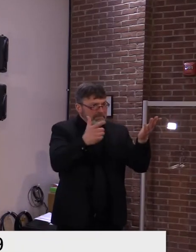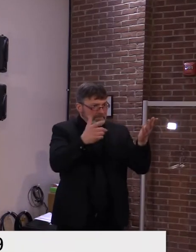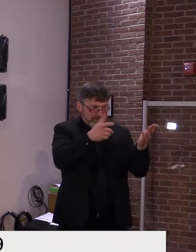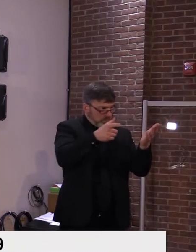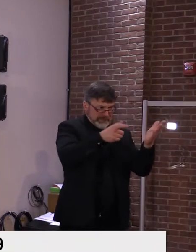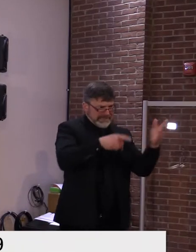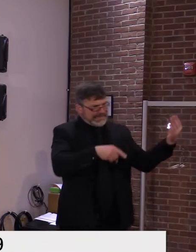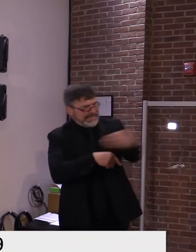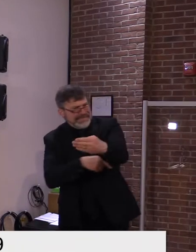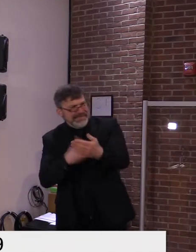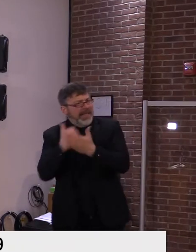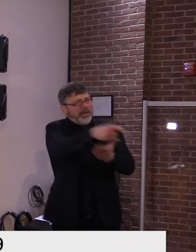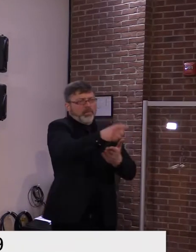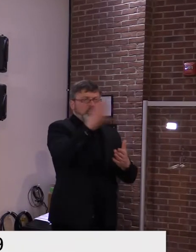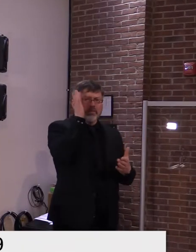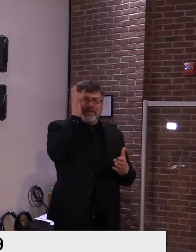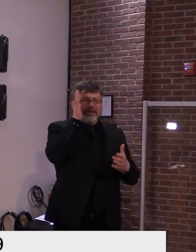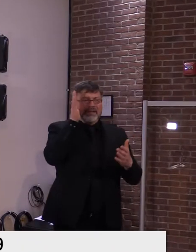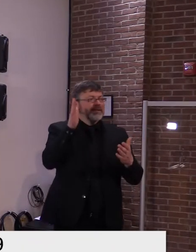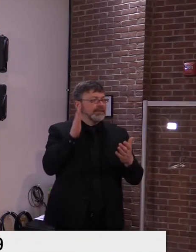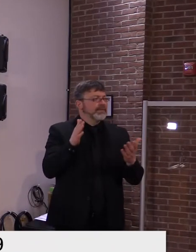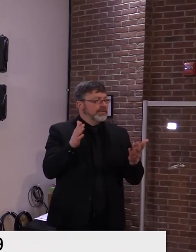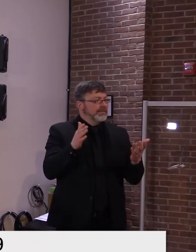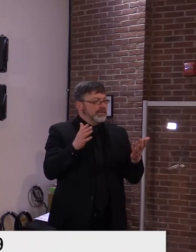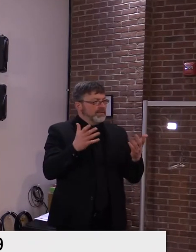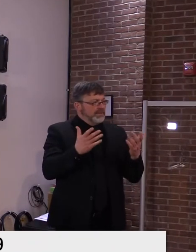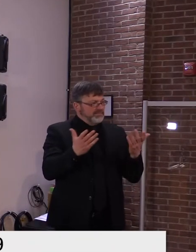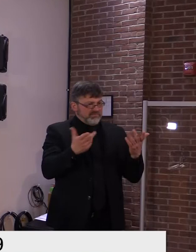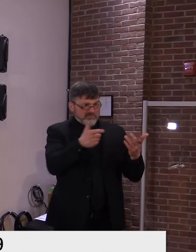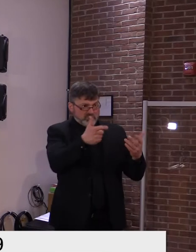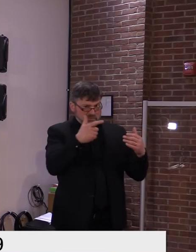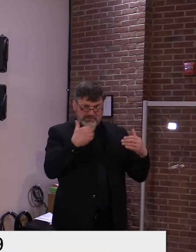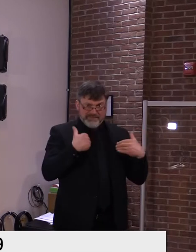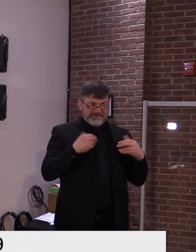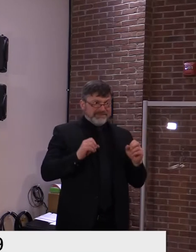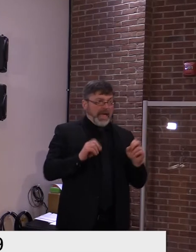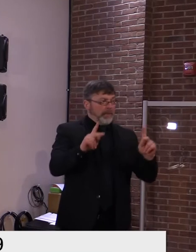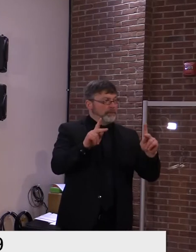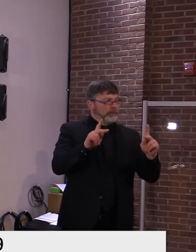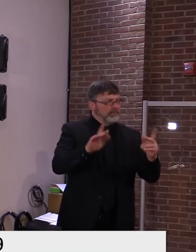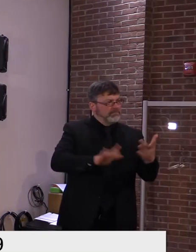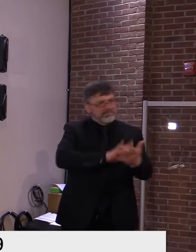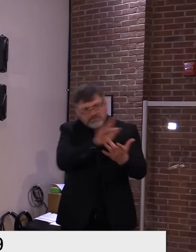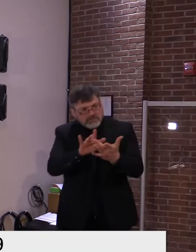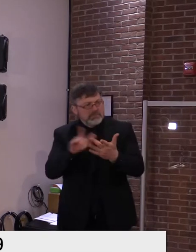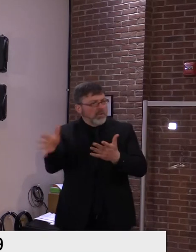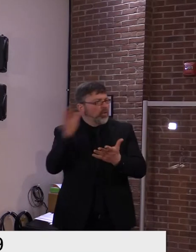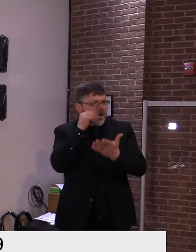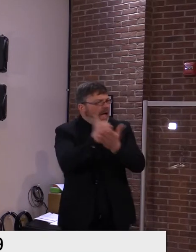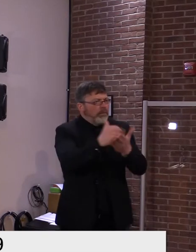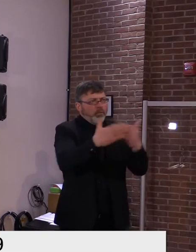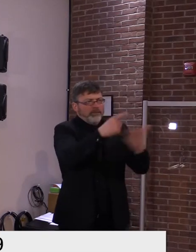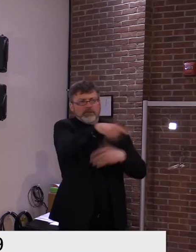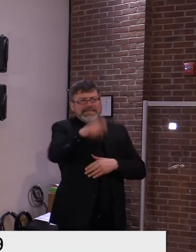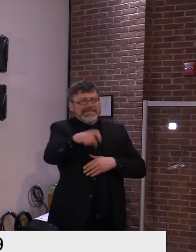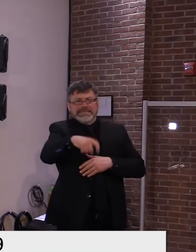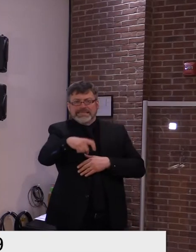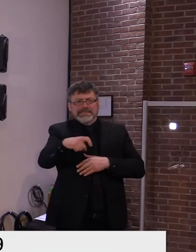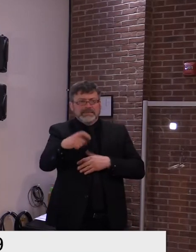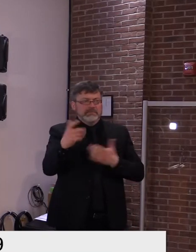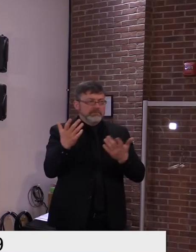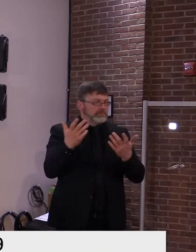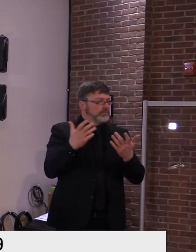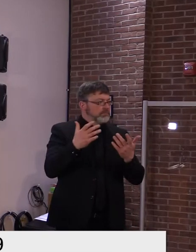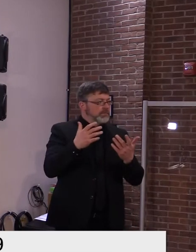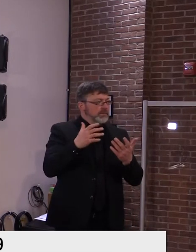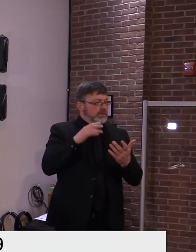of opportunity for people to be able to attend and get what they needed as a form of medication for